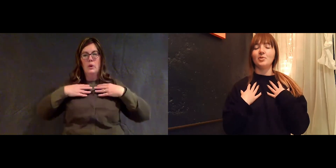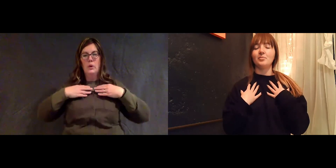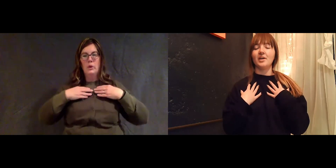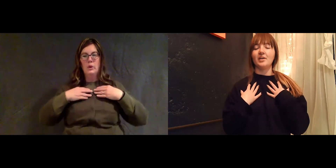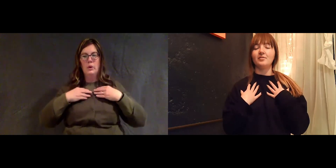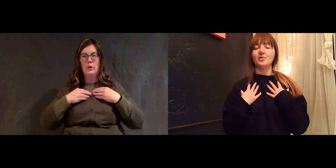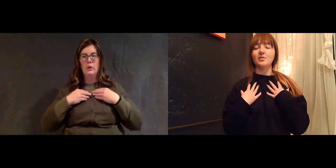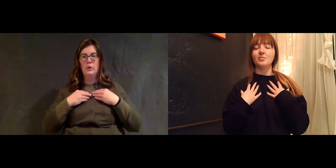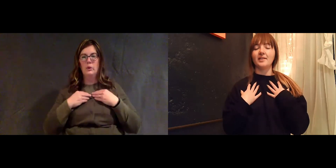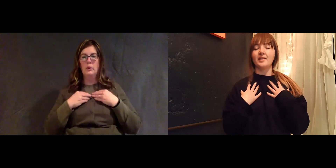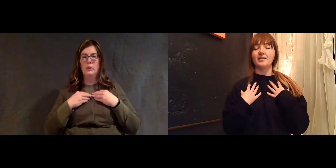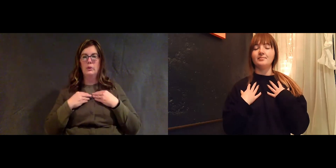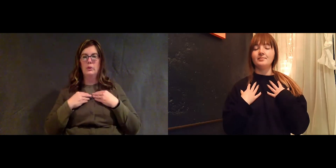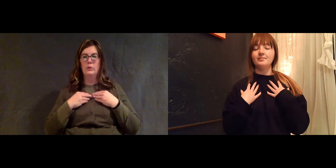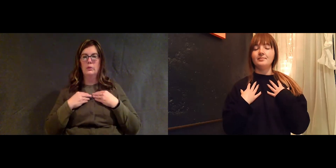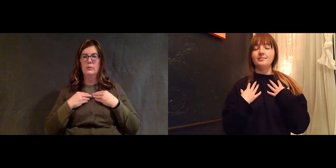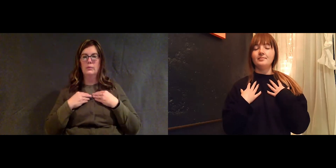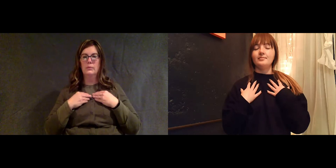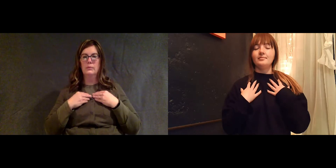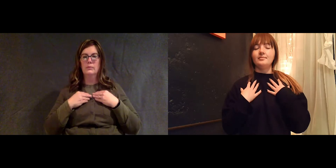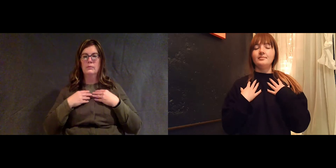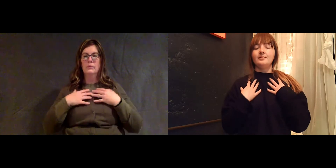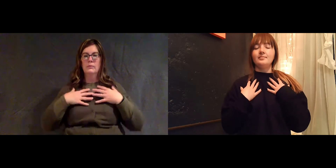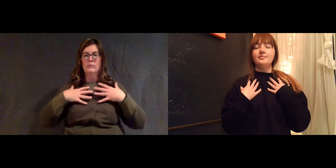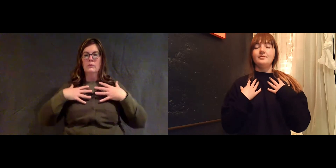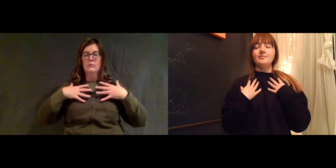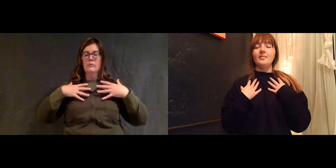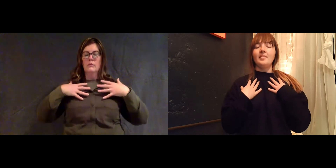1 more big full breath in.